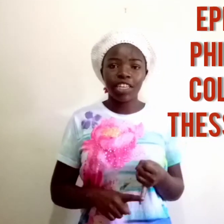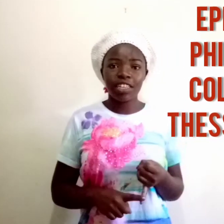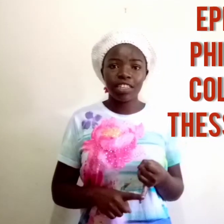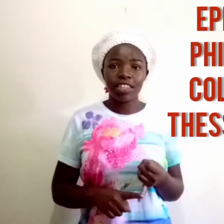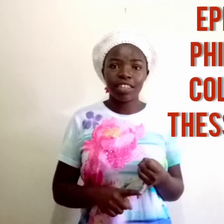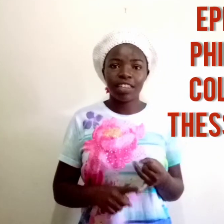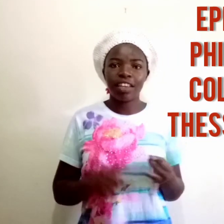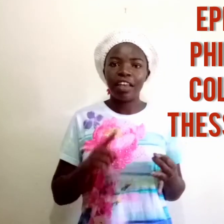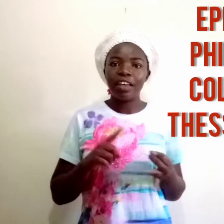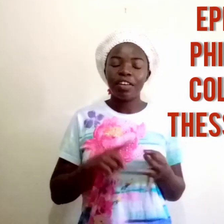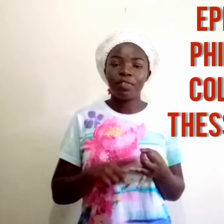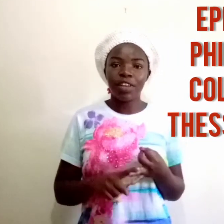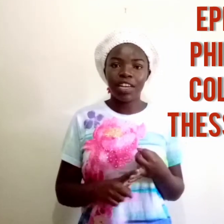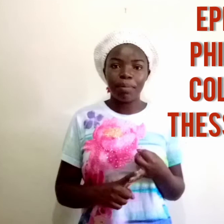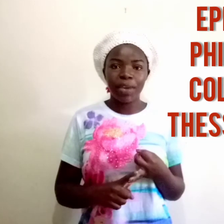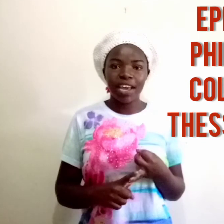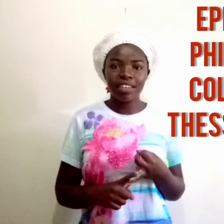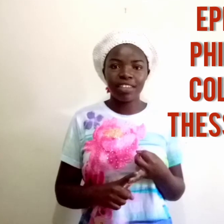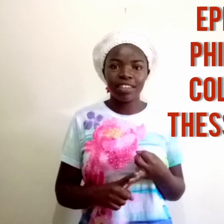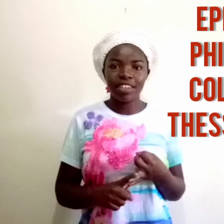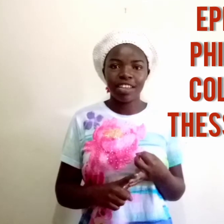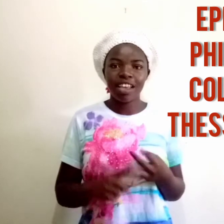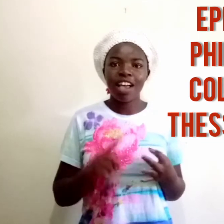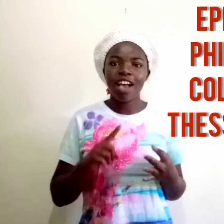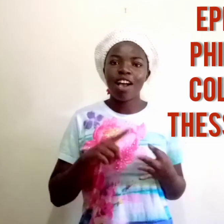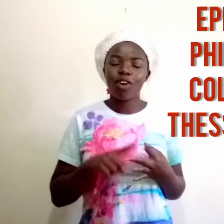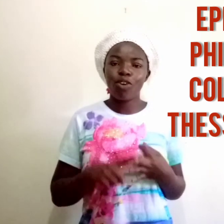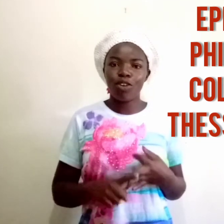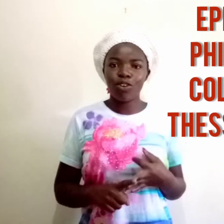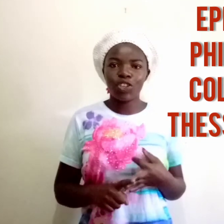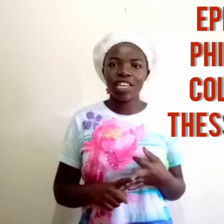Ephesians, Philippians, Colossians,